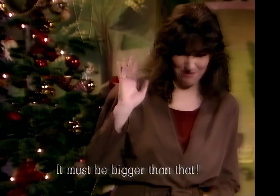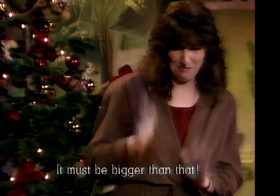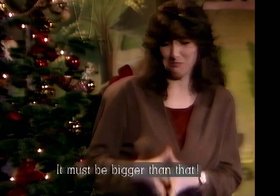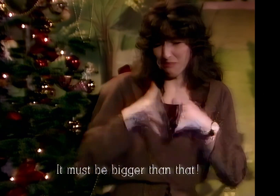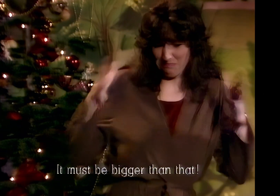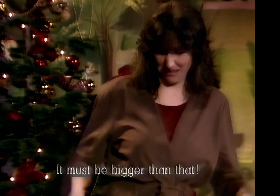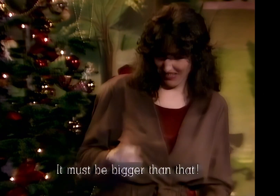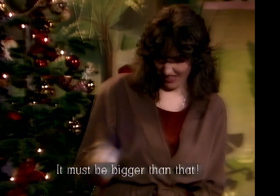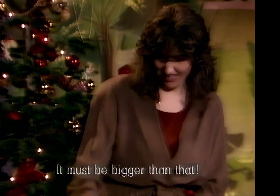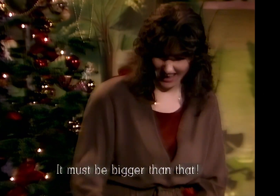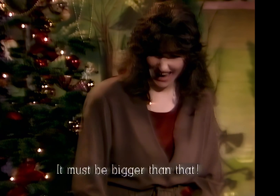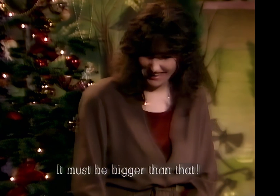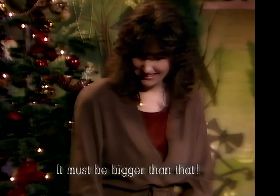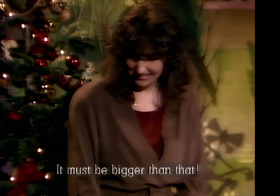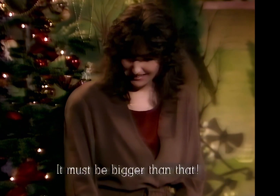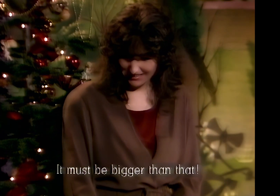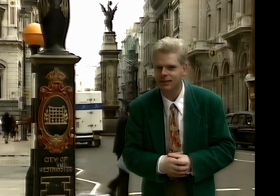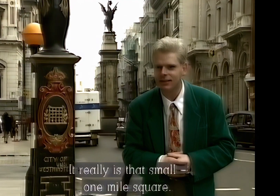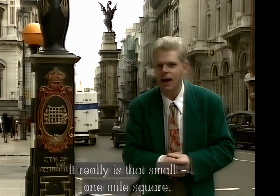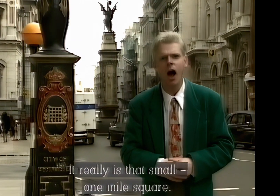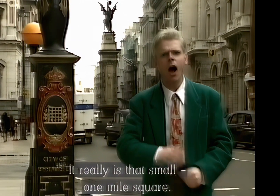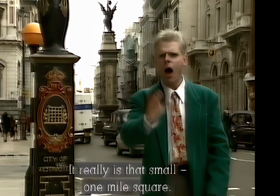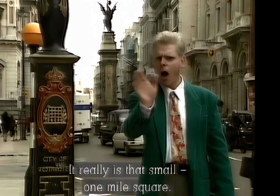Go on, it's got to be bigger than that.